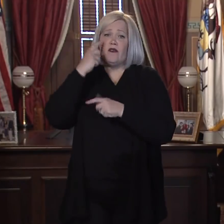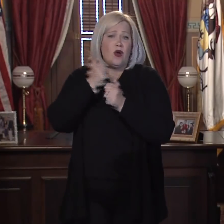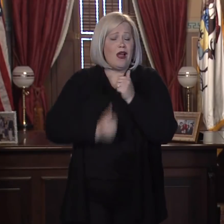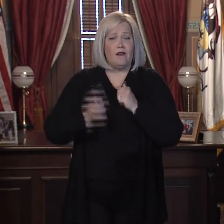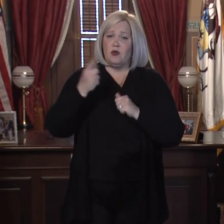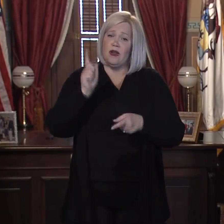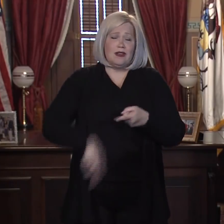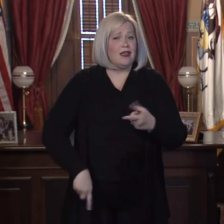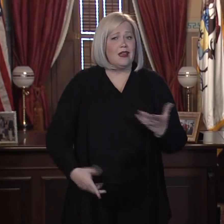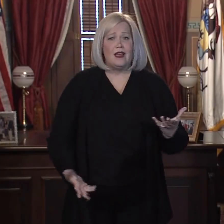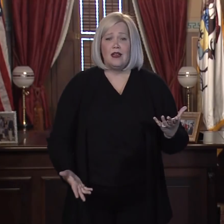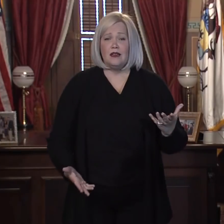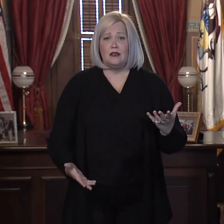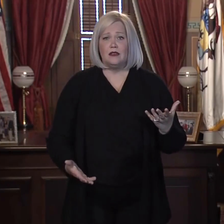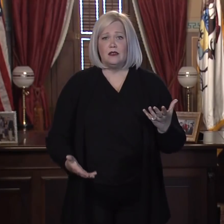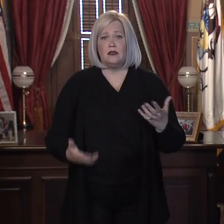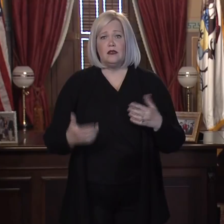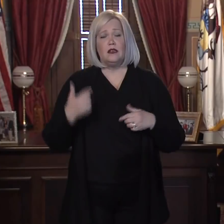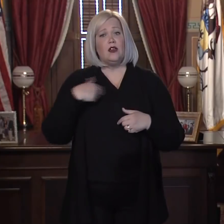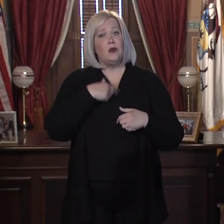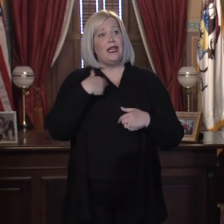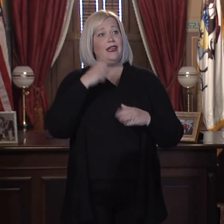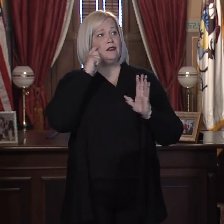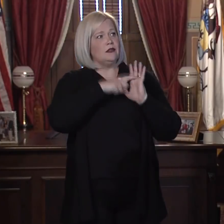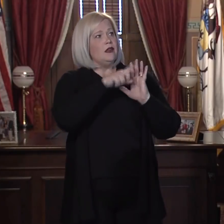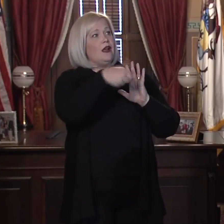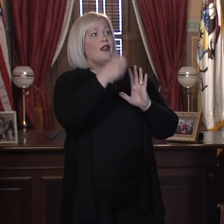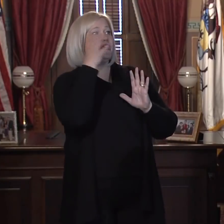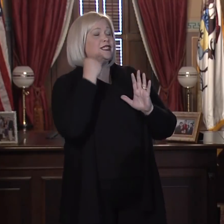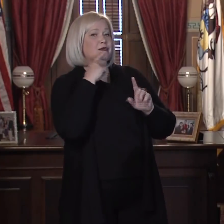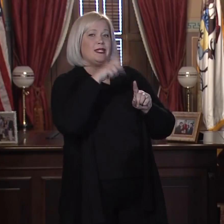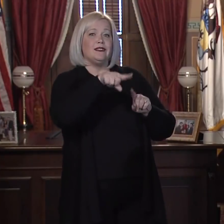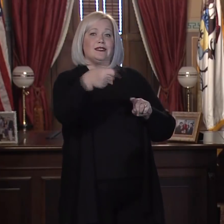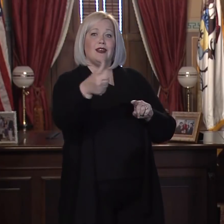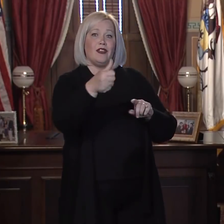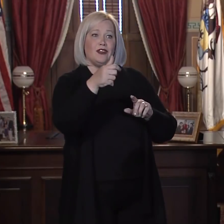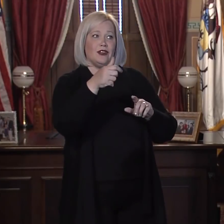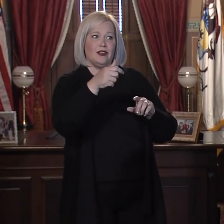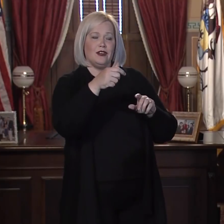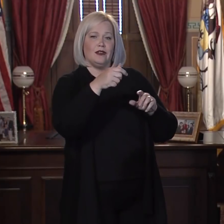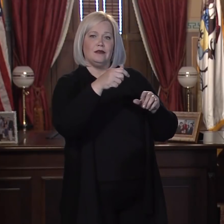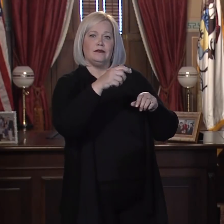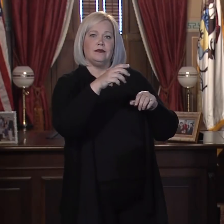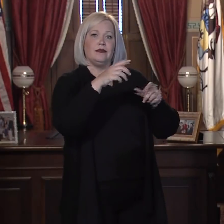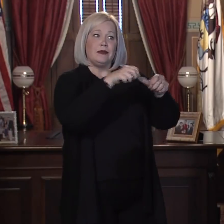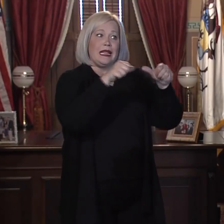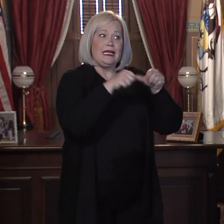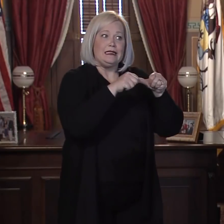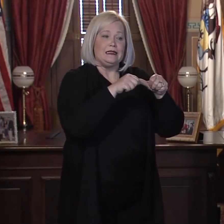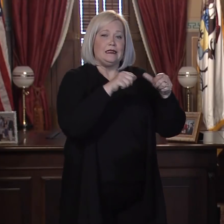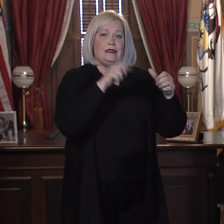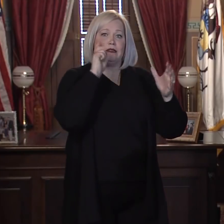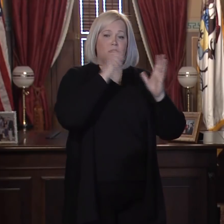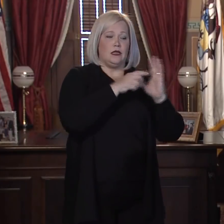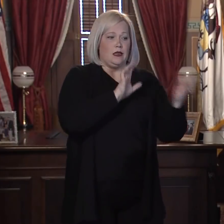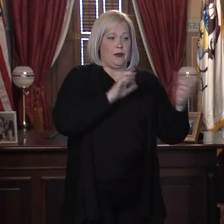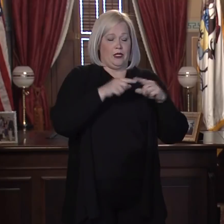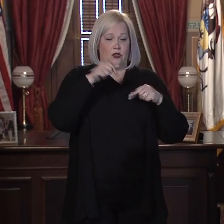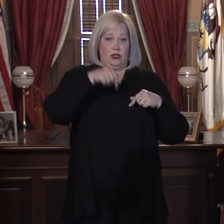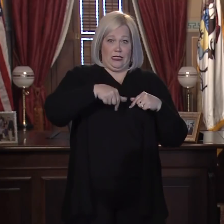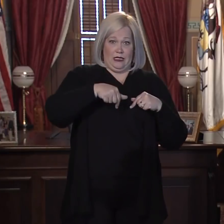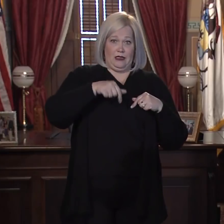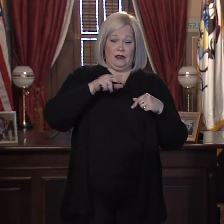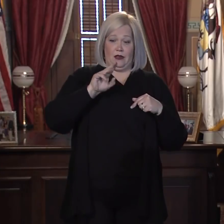right. We even have other experiences to learn from. Many people often compare this pandemic to the